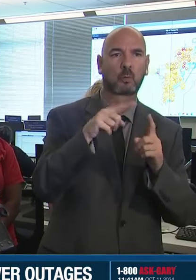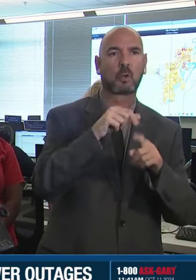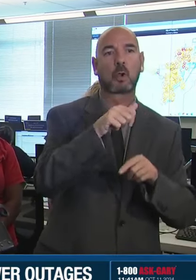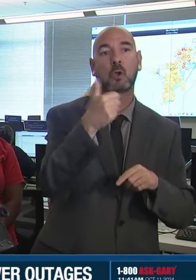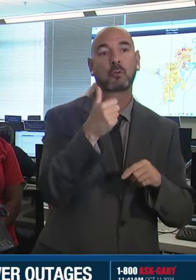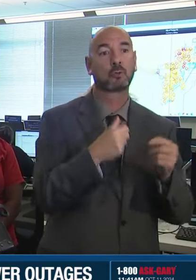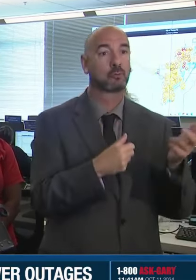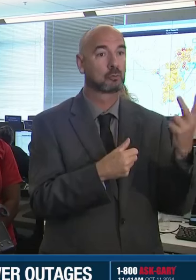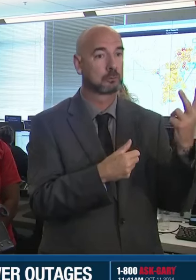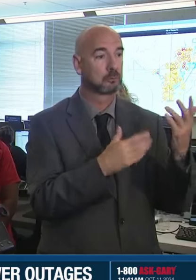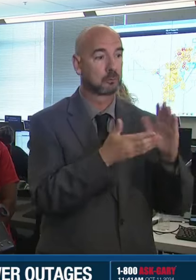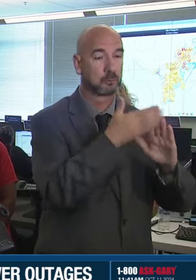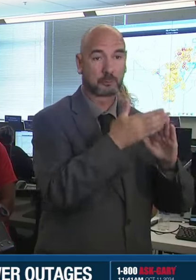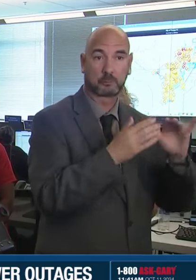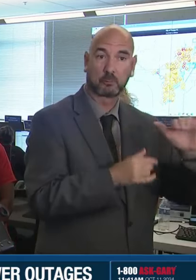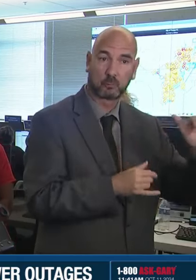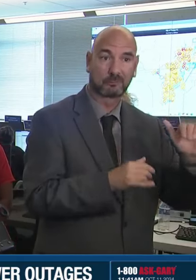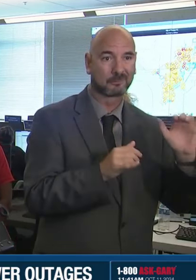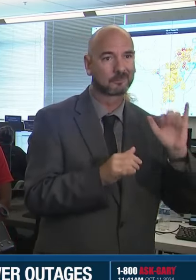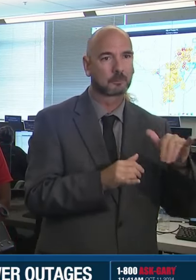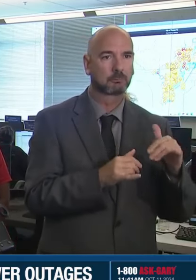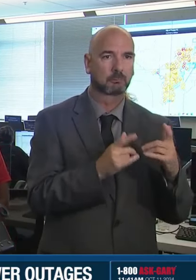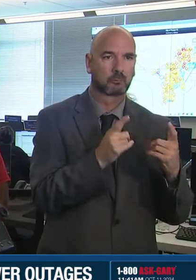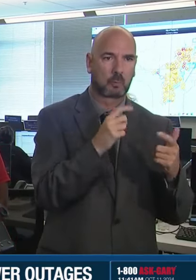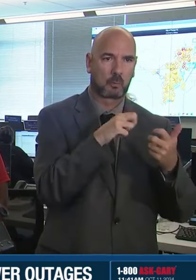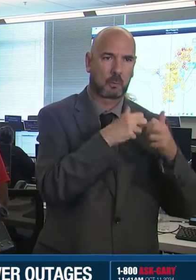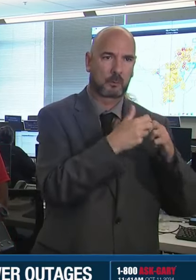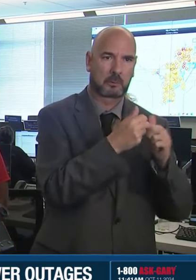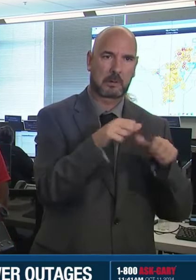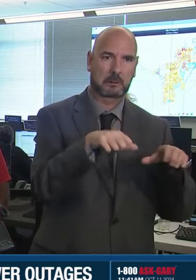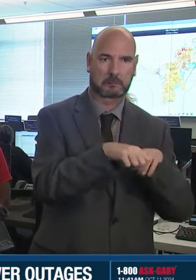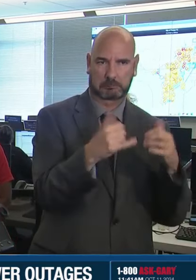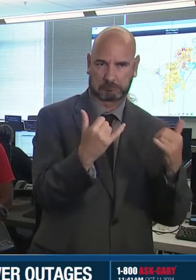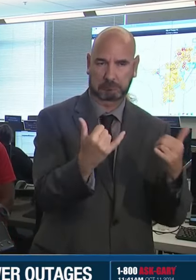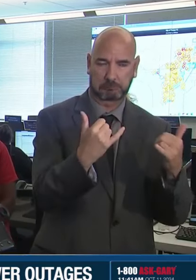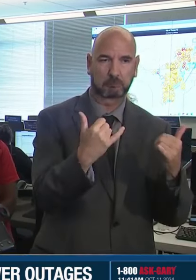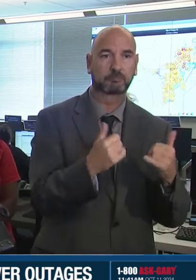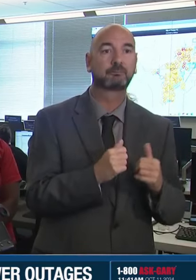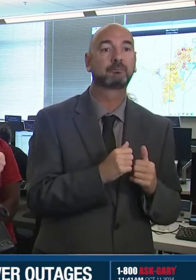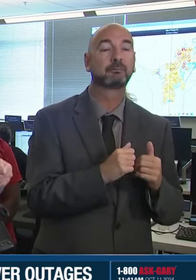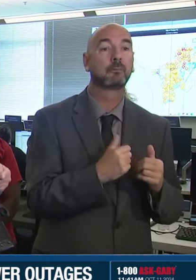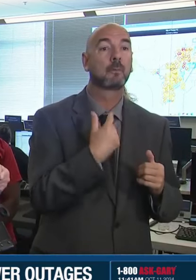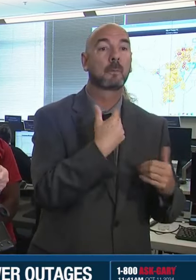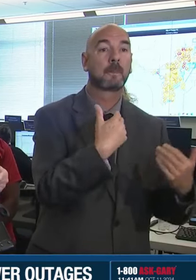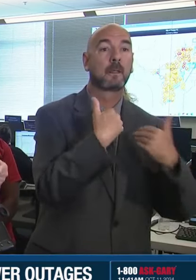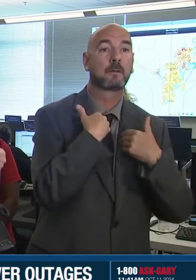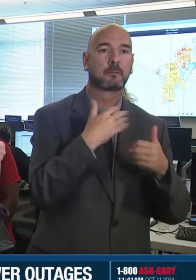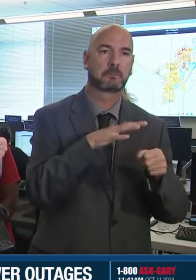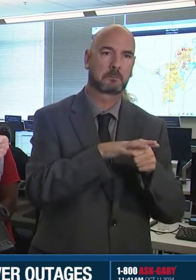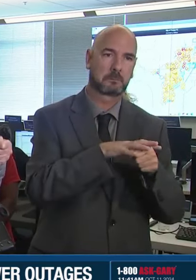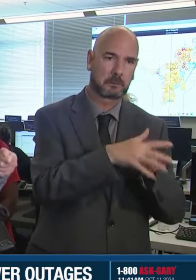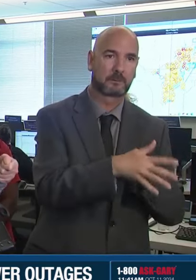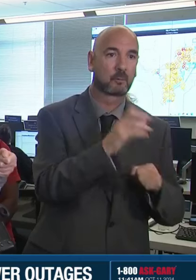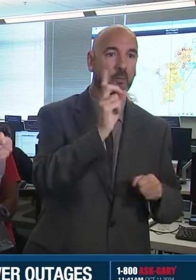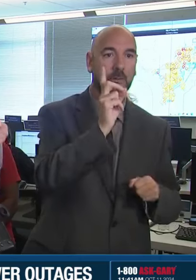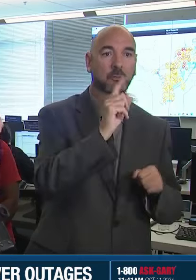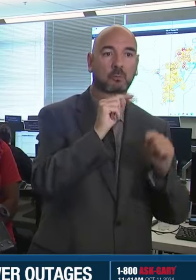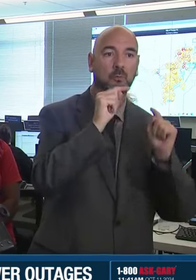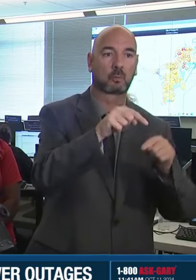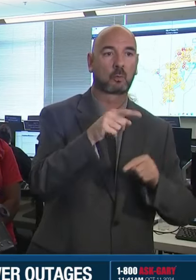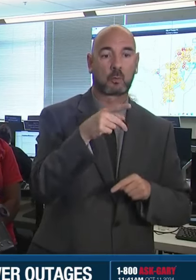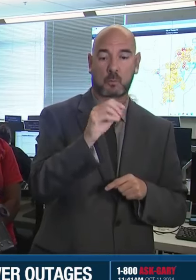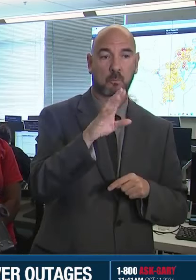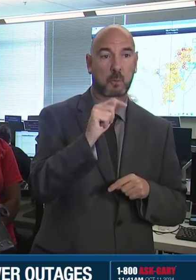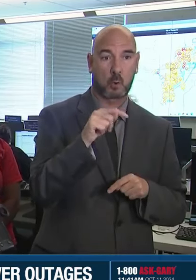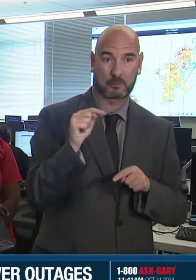well. But that is the issue with gasoline right now. We have plenty out at the port. It's getting it